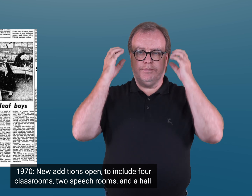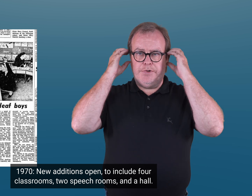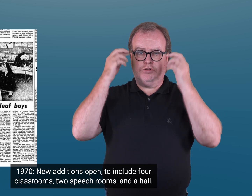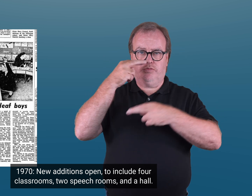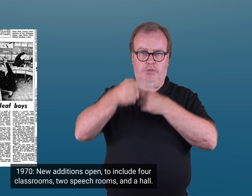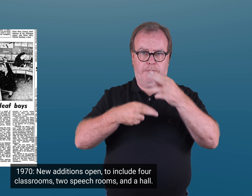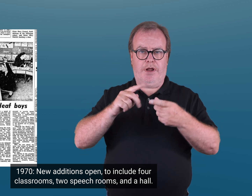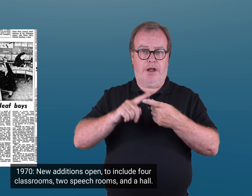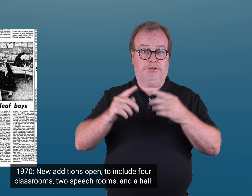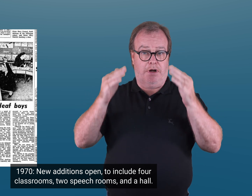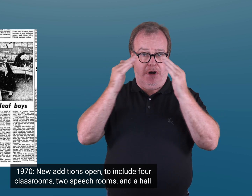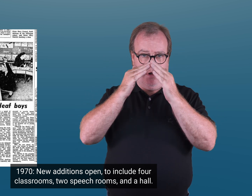hall.